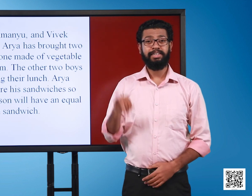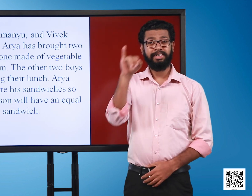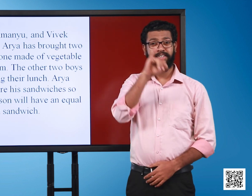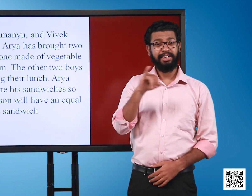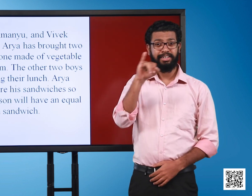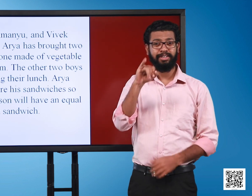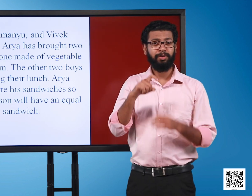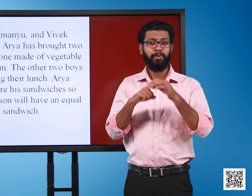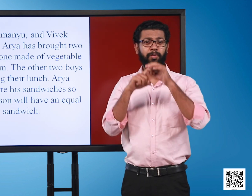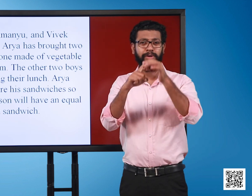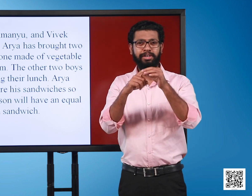Six.